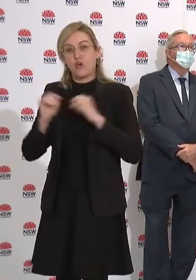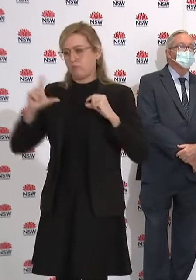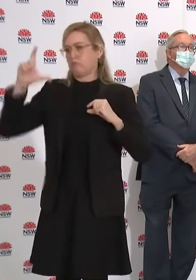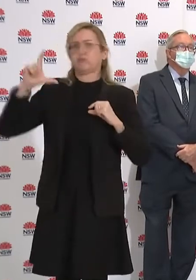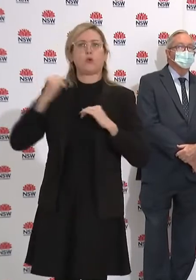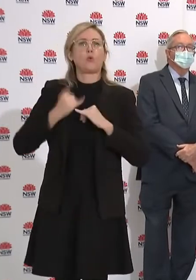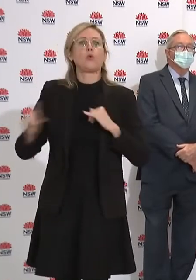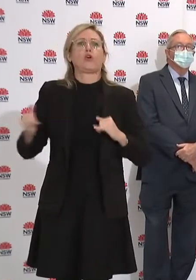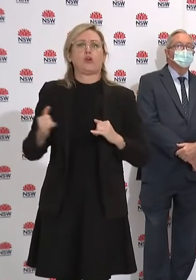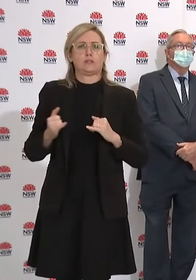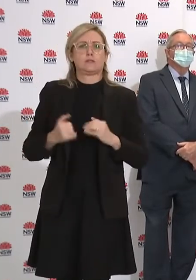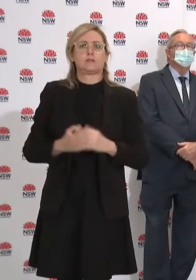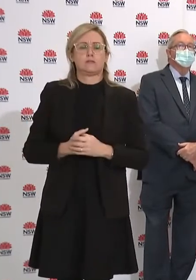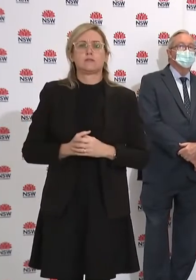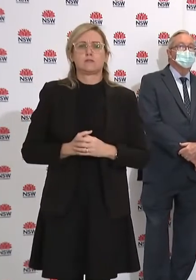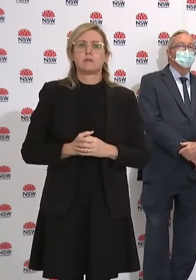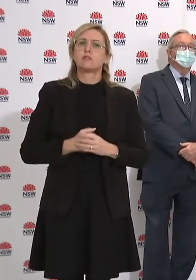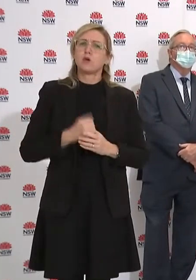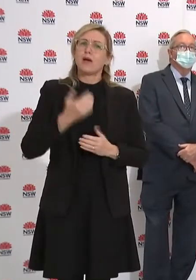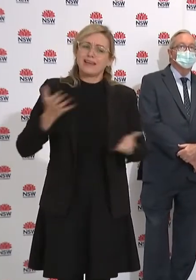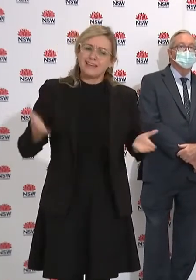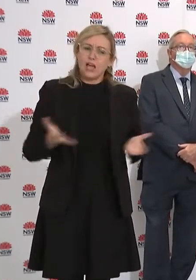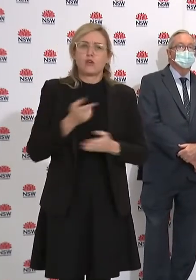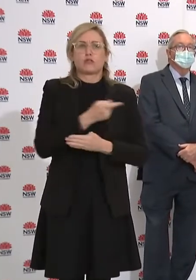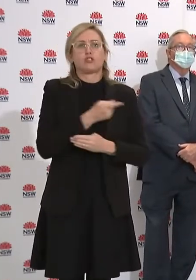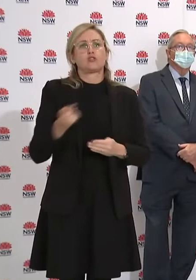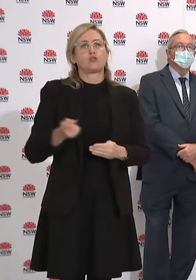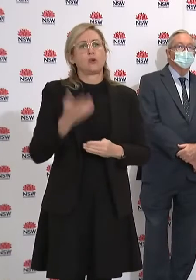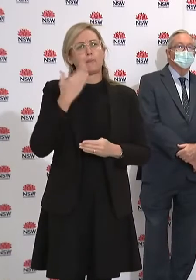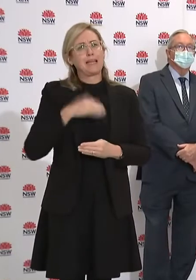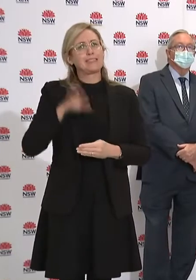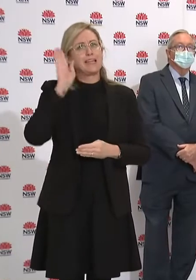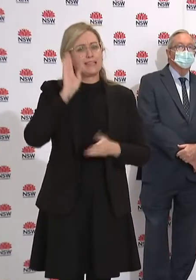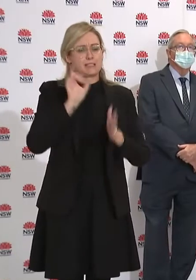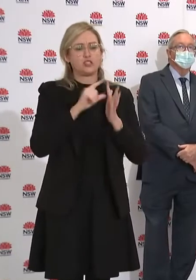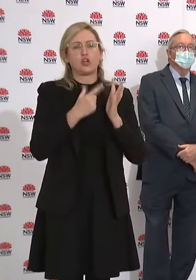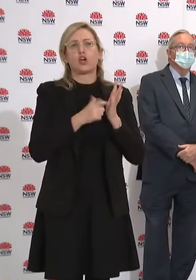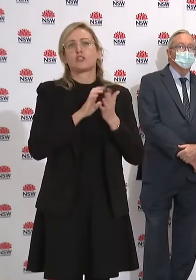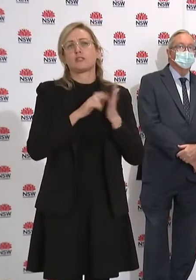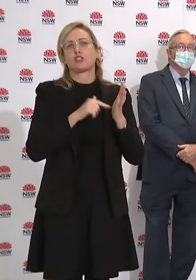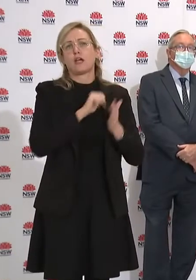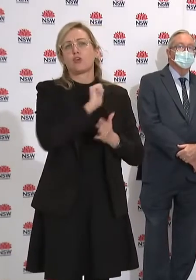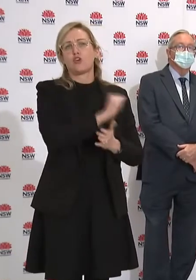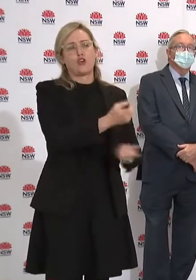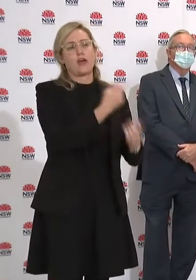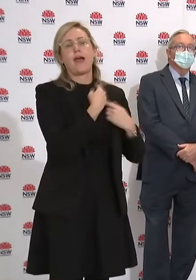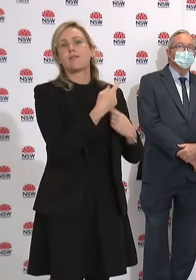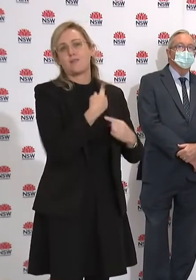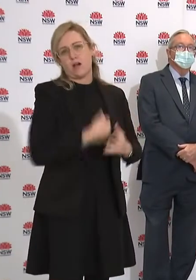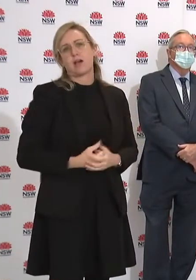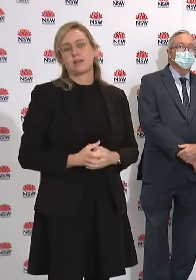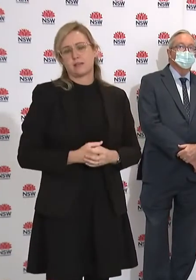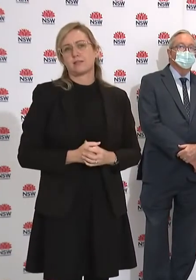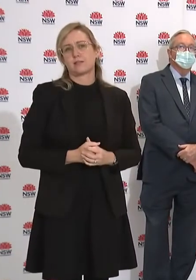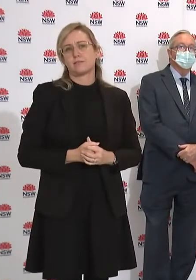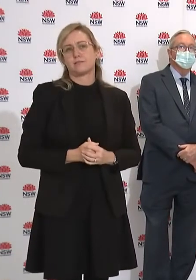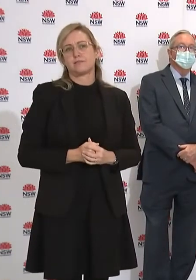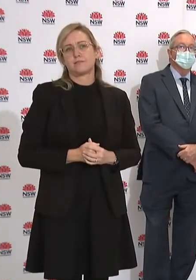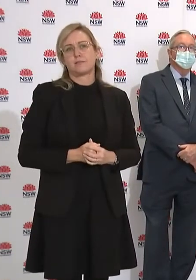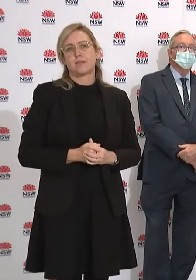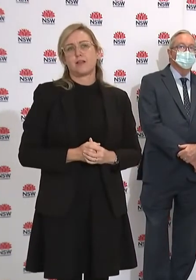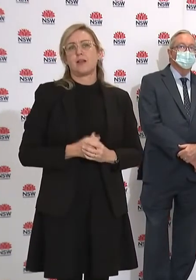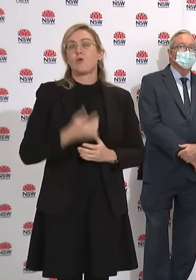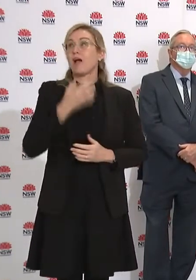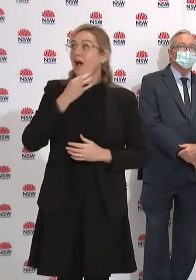vaccine. So I would urge everybody to please follow that health advice, and we implore that to be national health advice, that we can